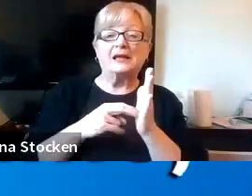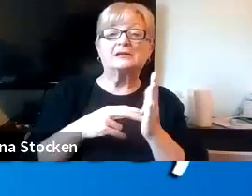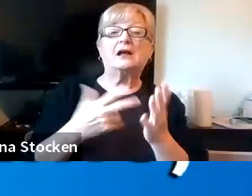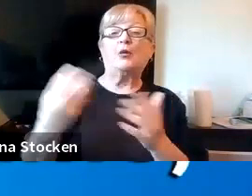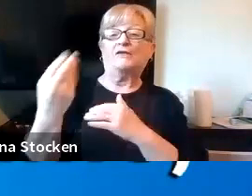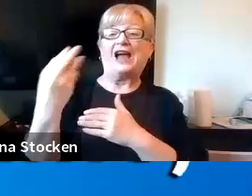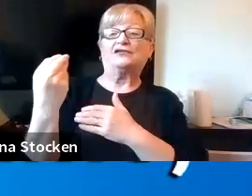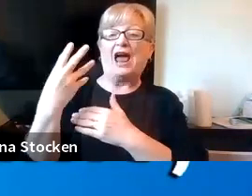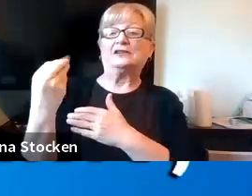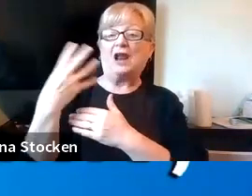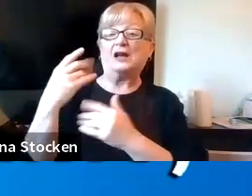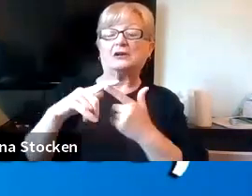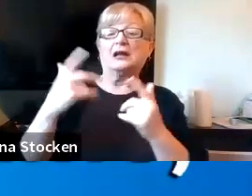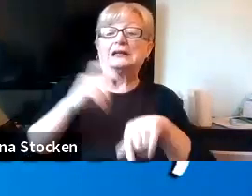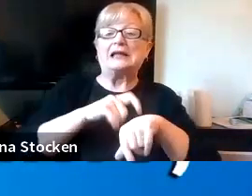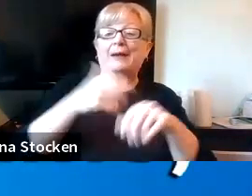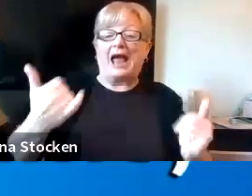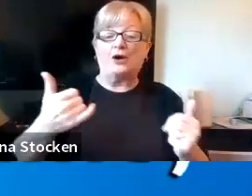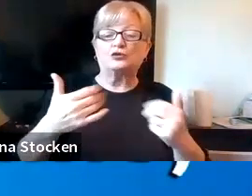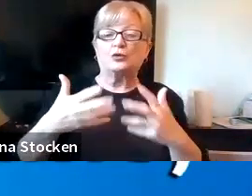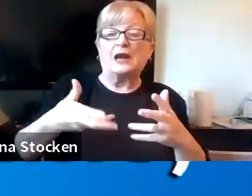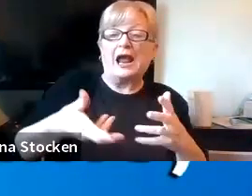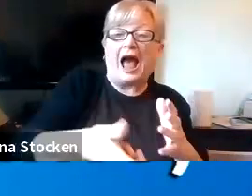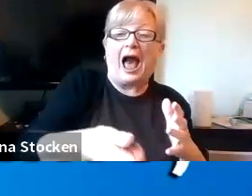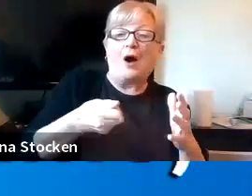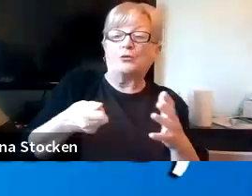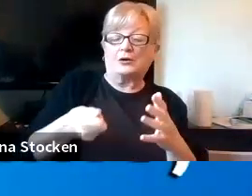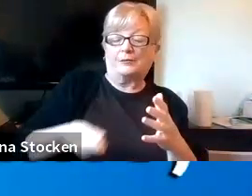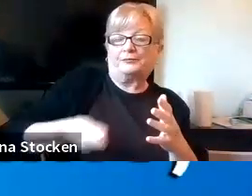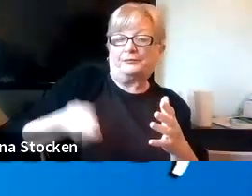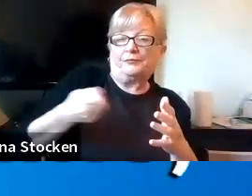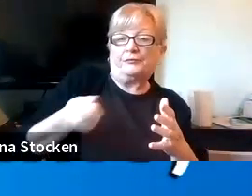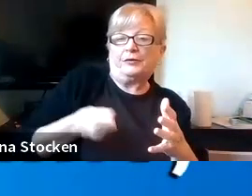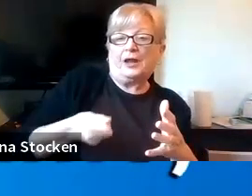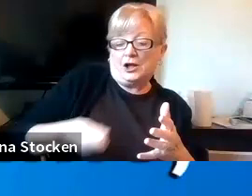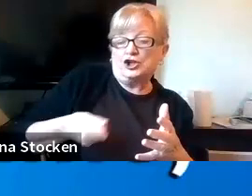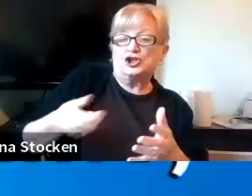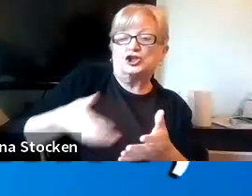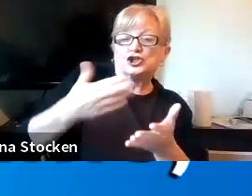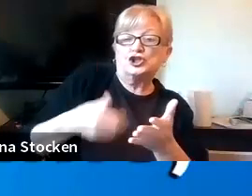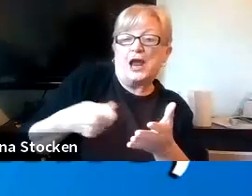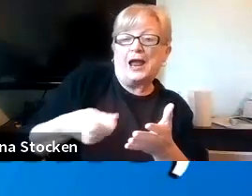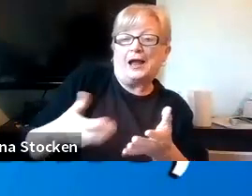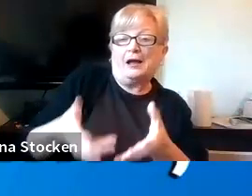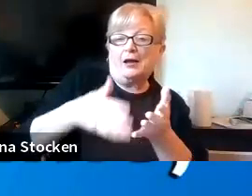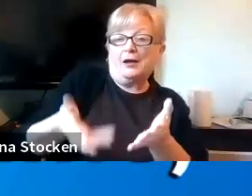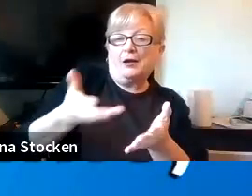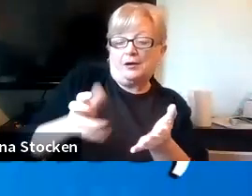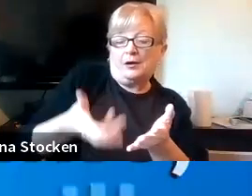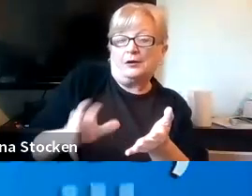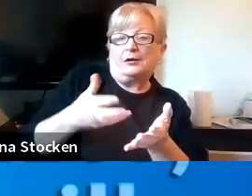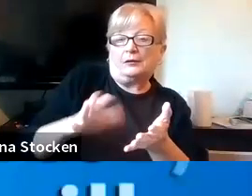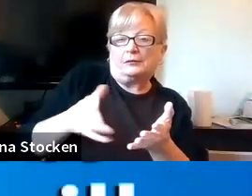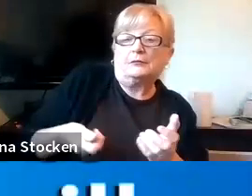flash. It is time to take the fry basket out of the oven and shake it. The shake reminder will go away once you open the oven door to take out the